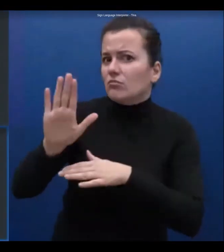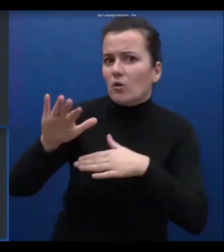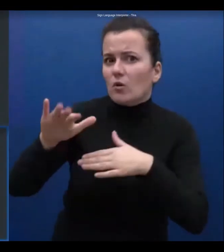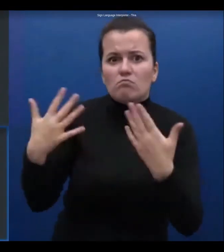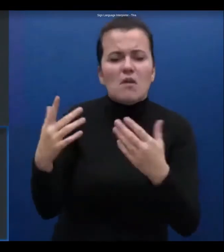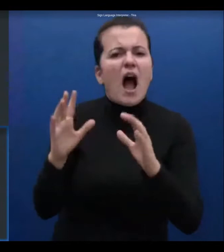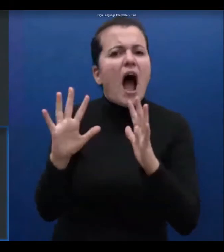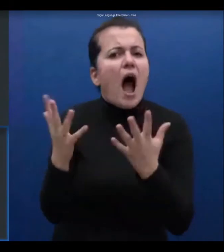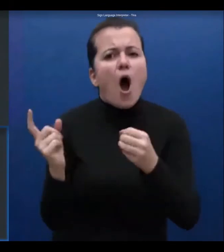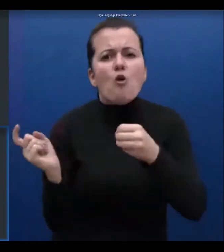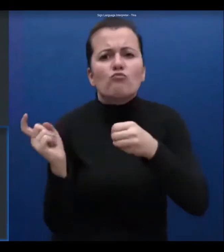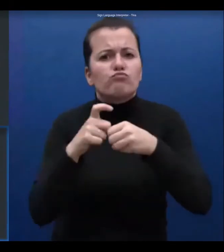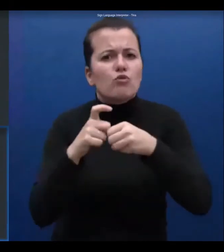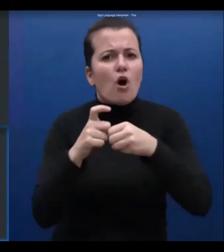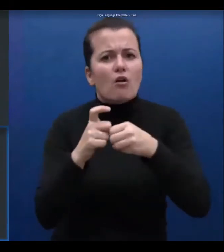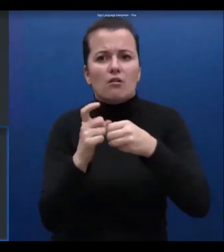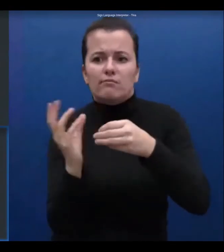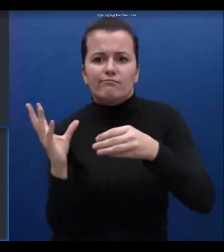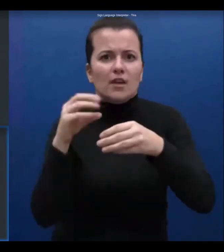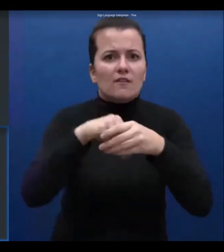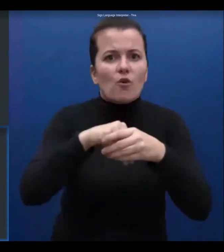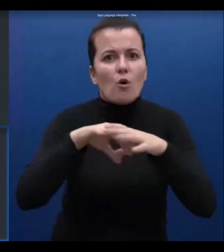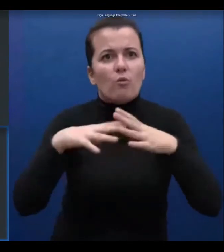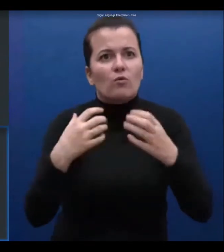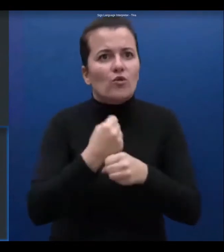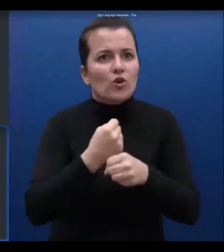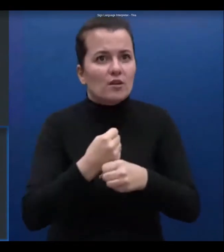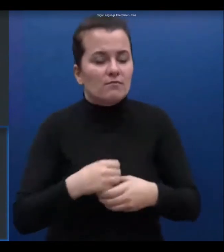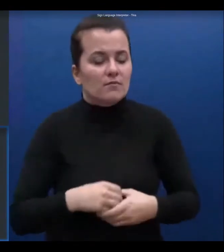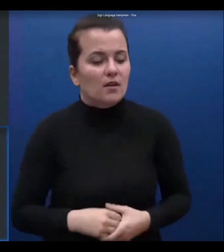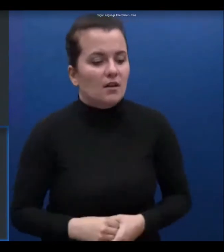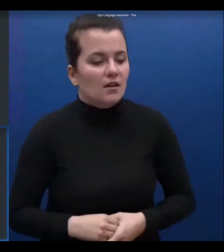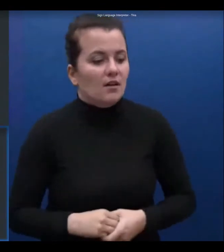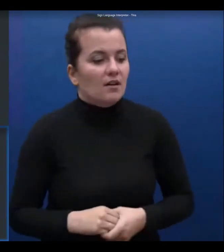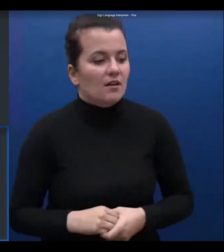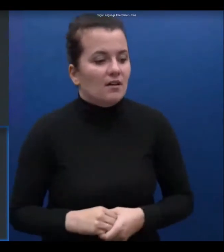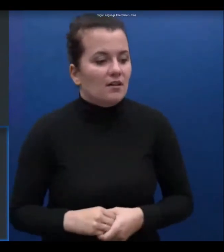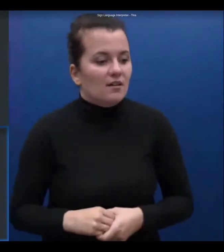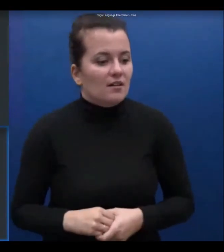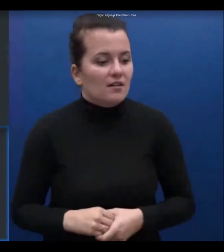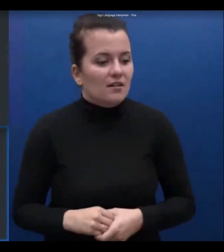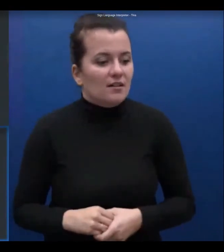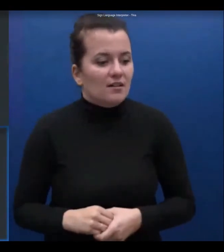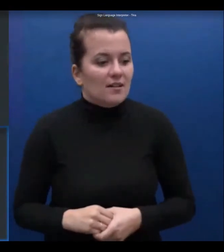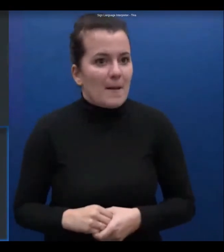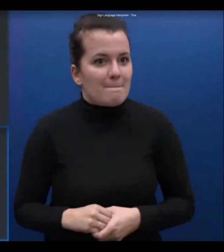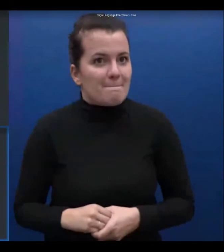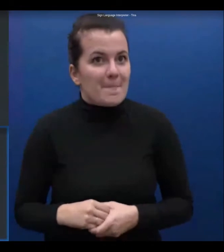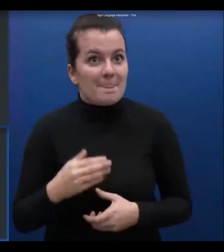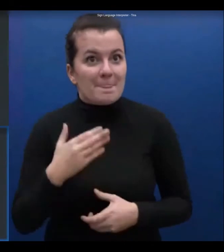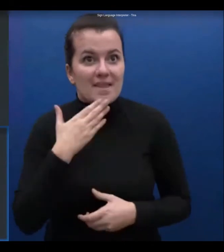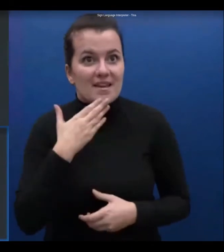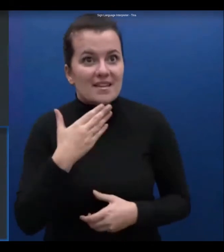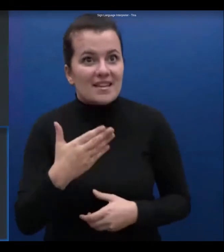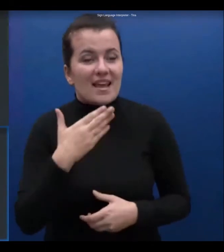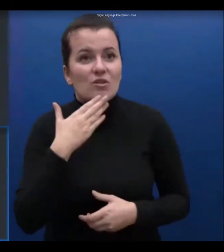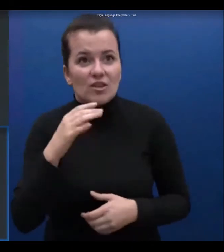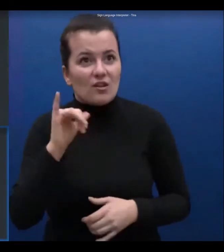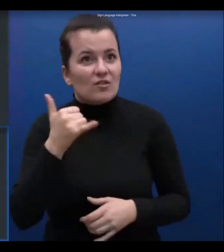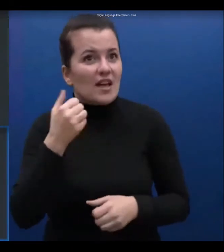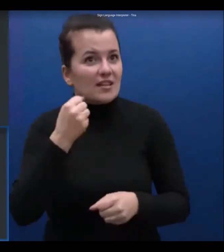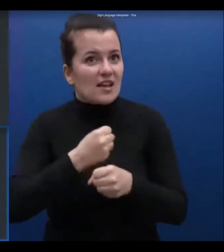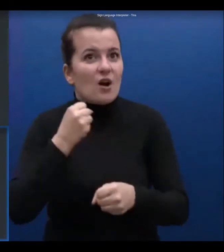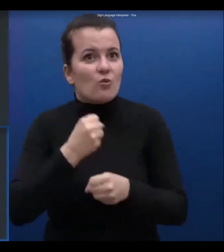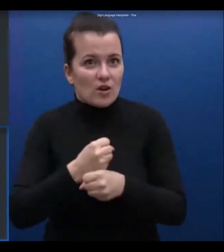Yeah, thank you, Rossella. Yeah, as Rossella said before, I work on this project with my colleague Damiano Aliprandi. We have